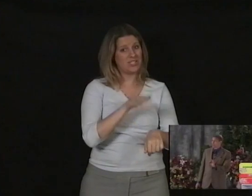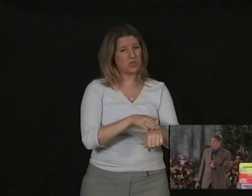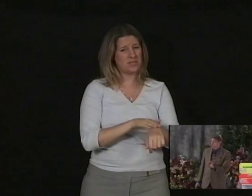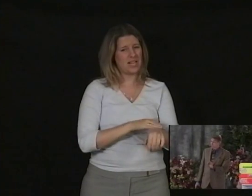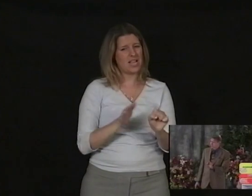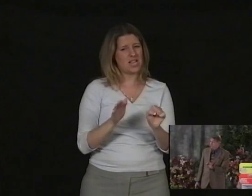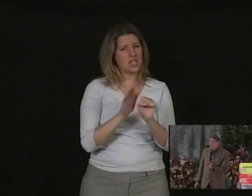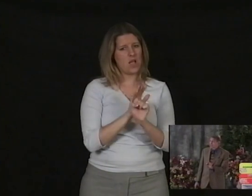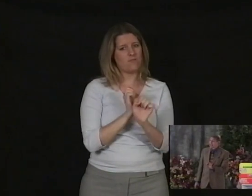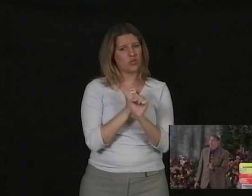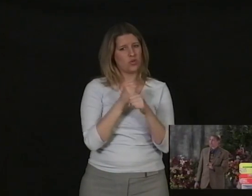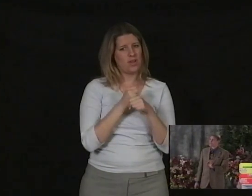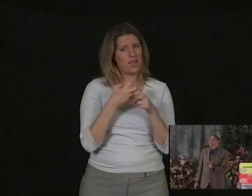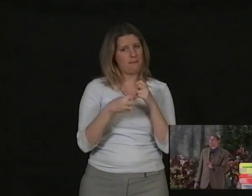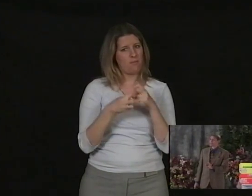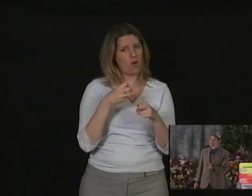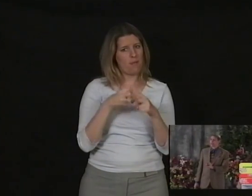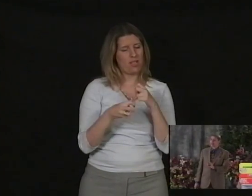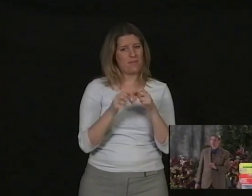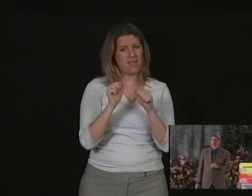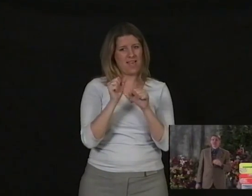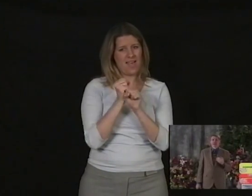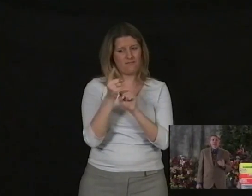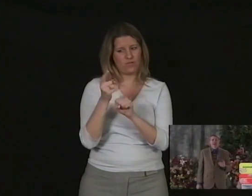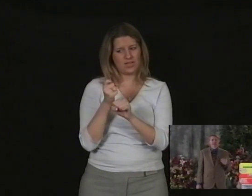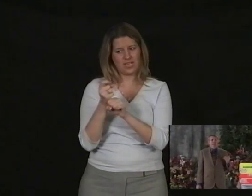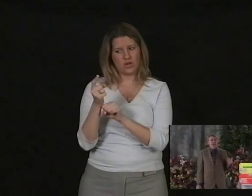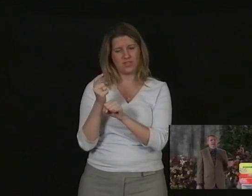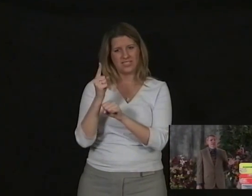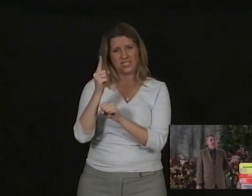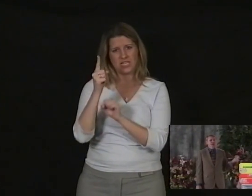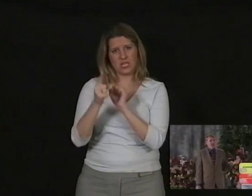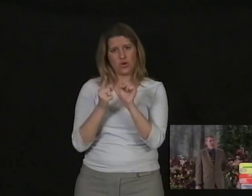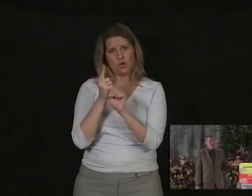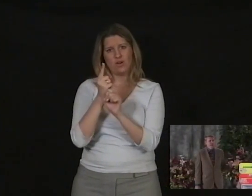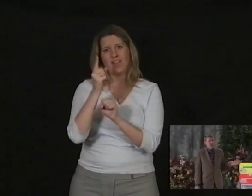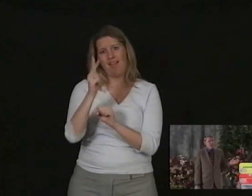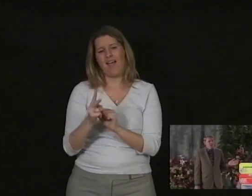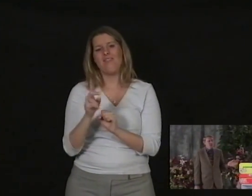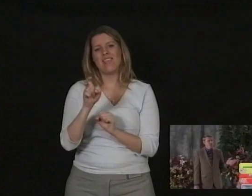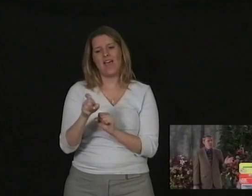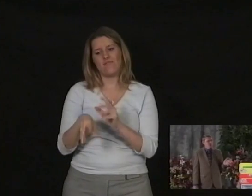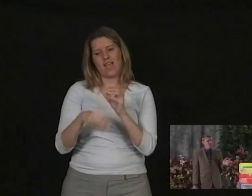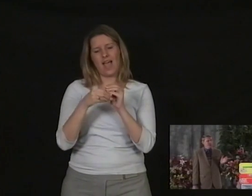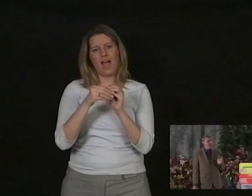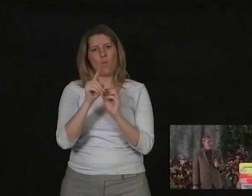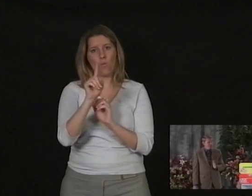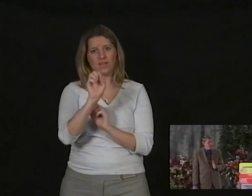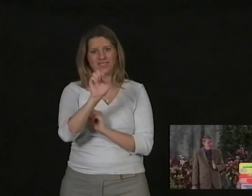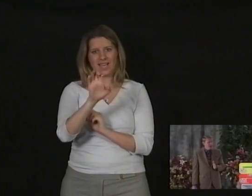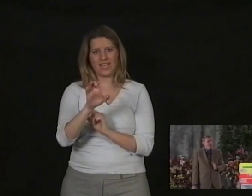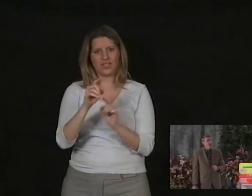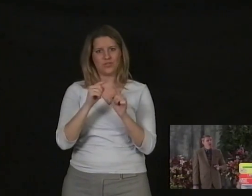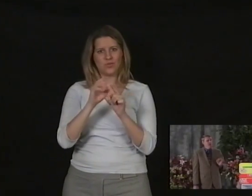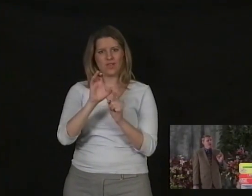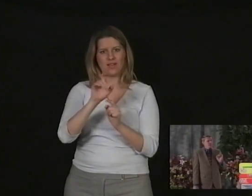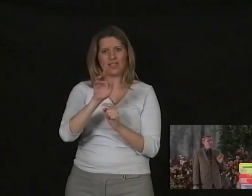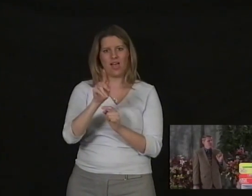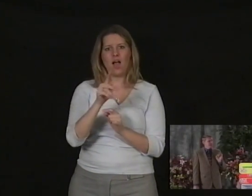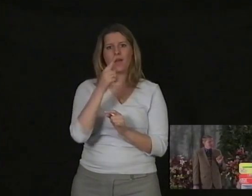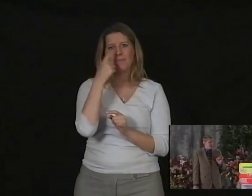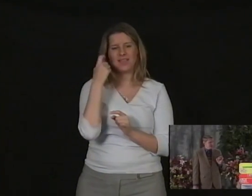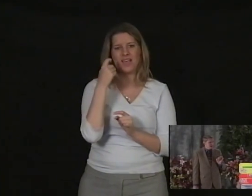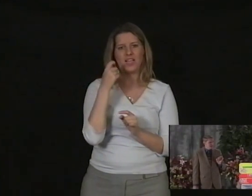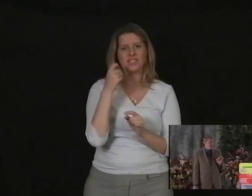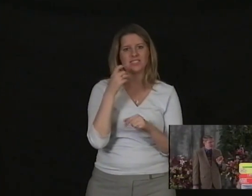create a problem. Every year to year and a half, they have to add a second to the clock because the Earth is slowing down. They call it a